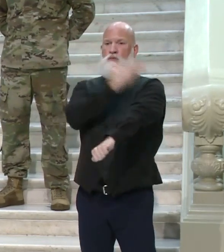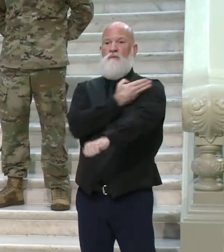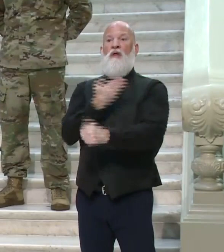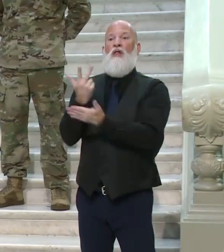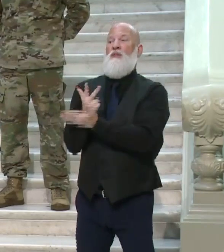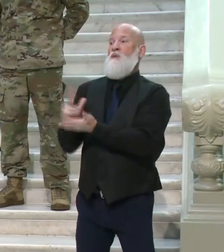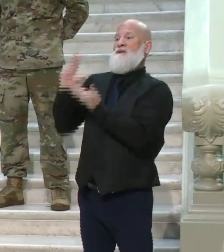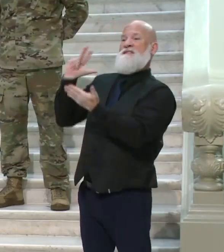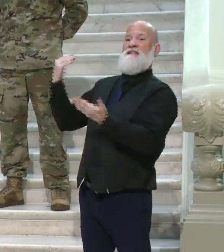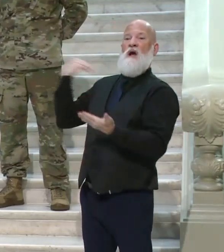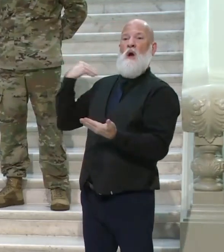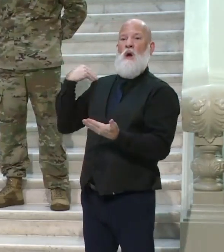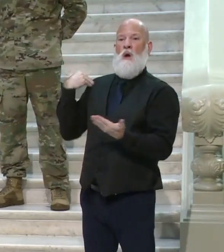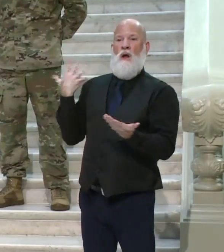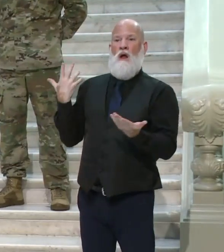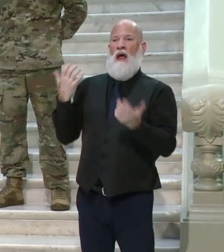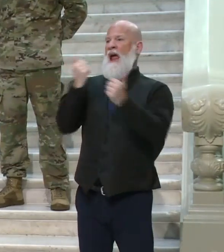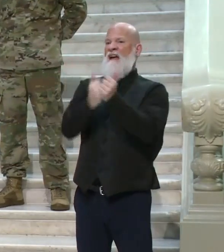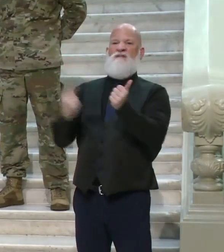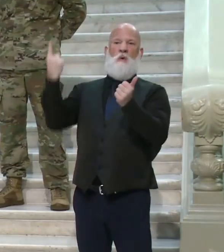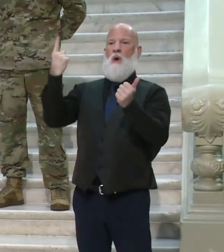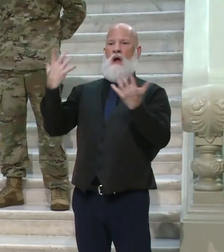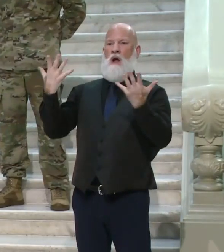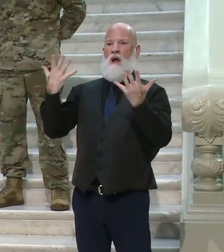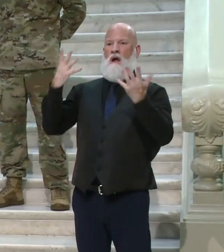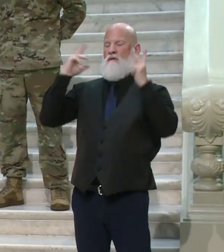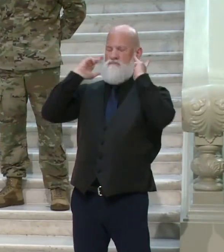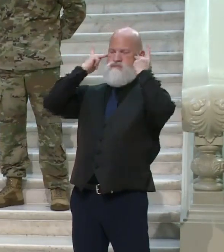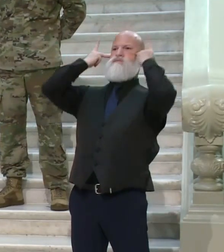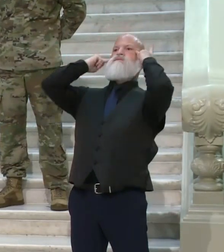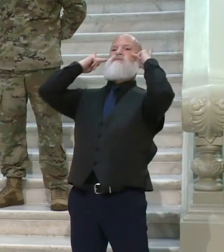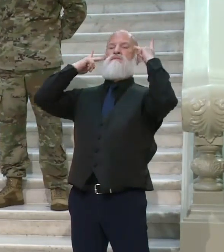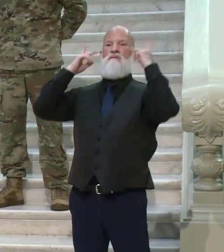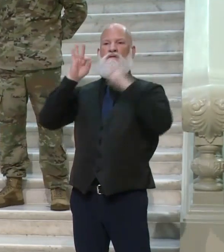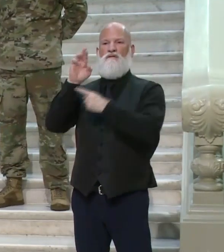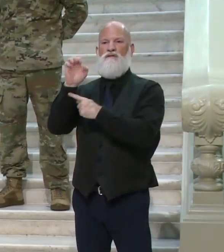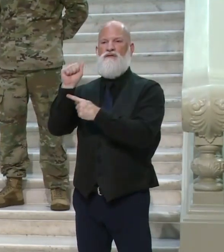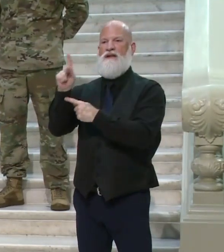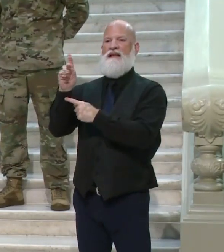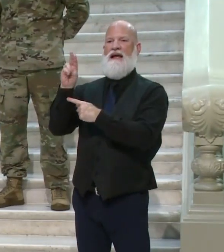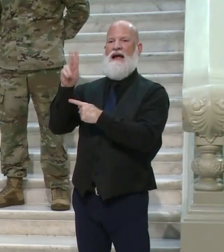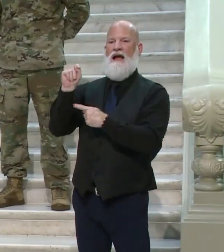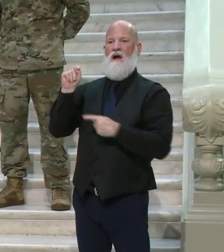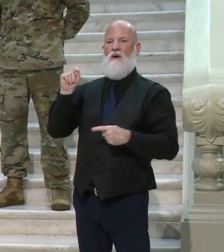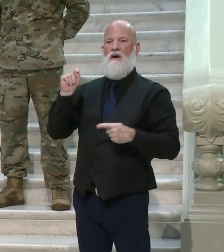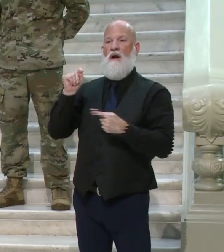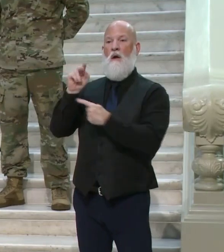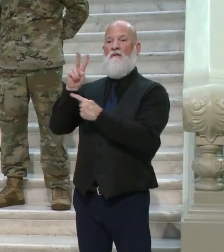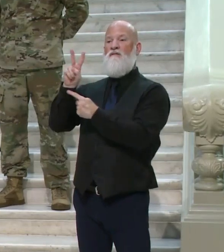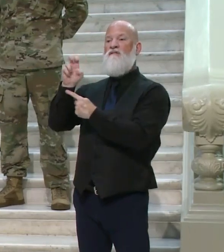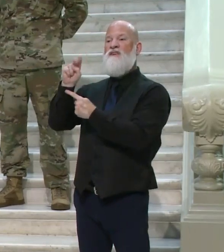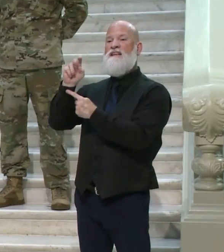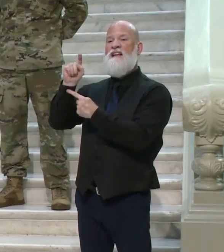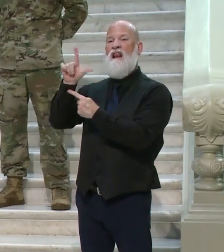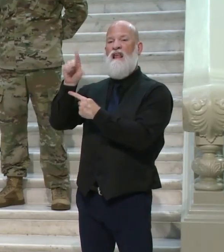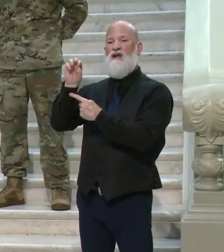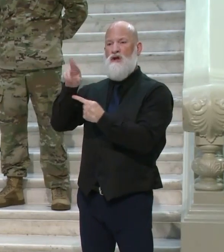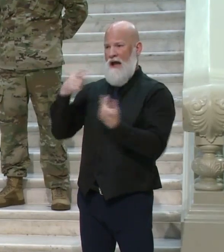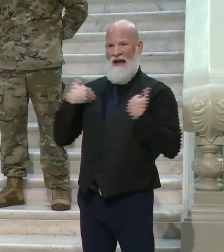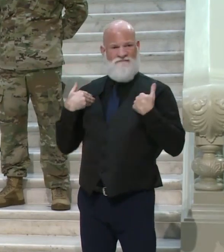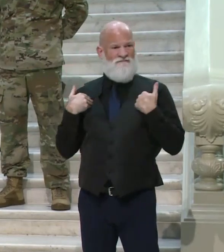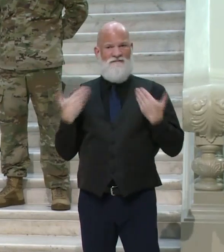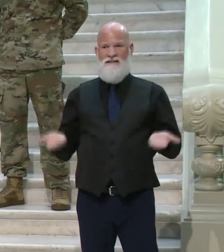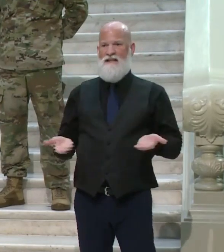over ventilators and now nobody even brings it up. And here in the state of Georgia, we got as many ventilators available today for